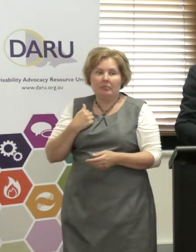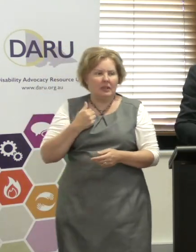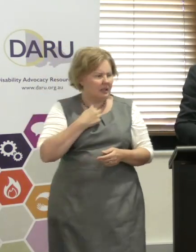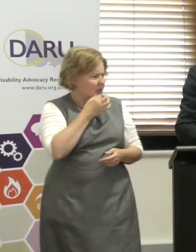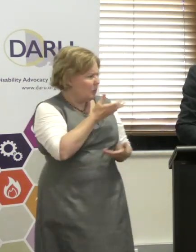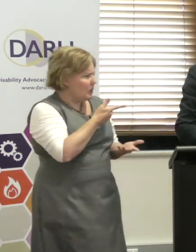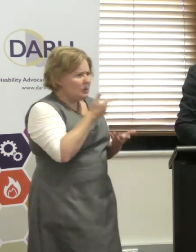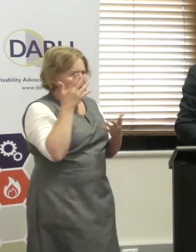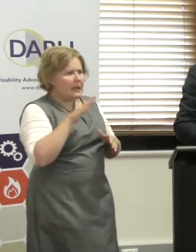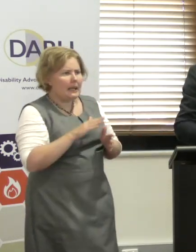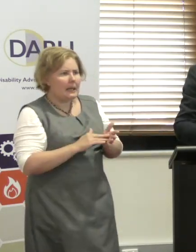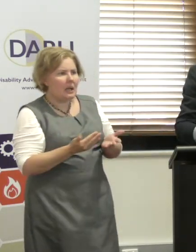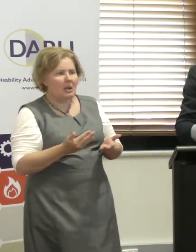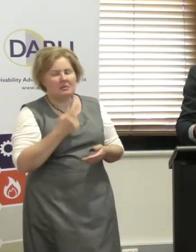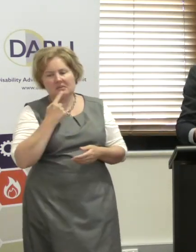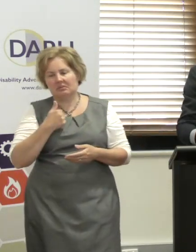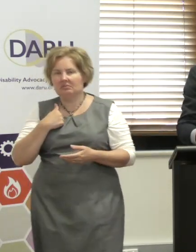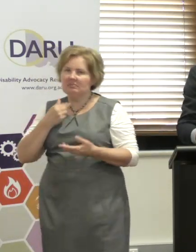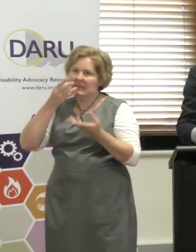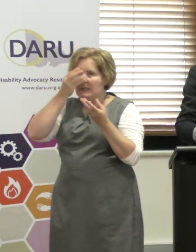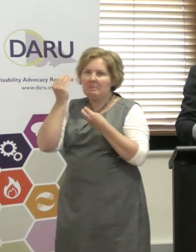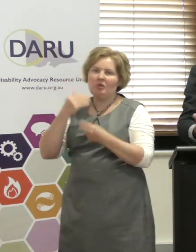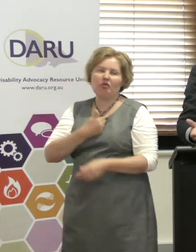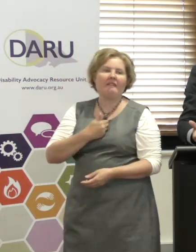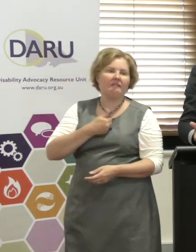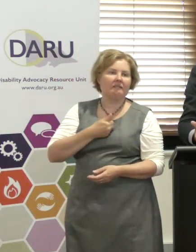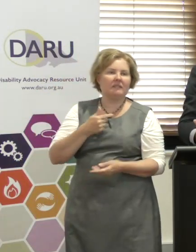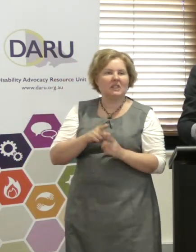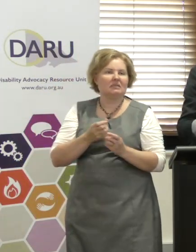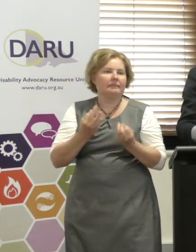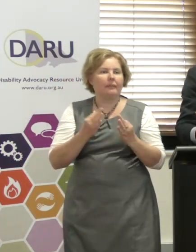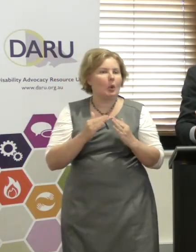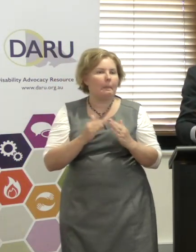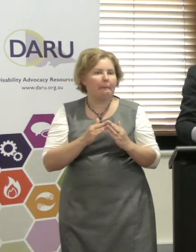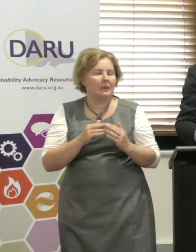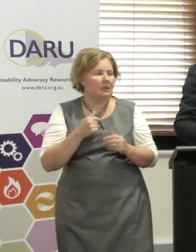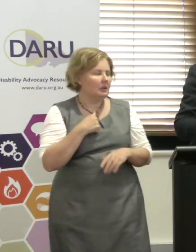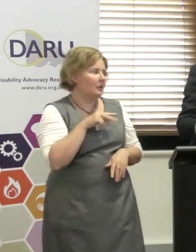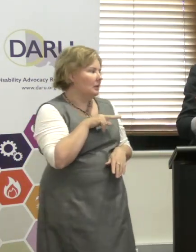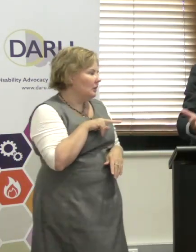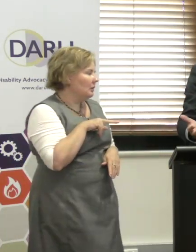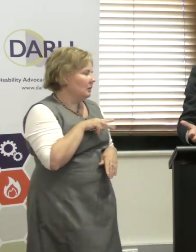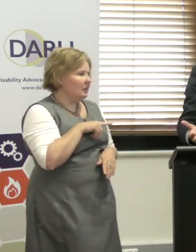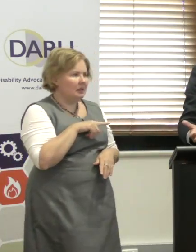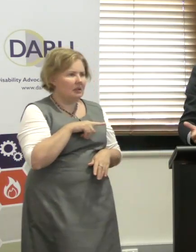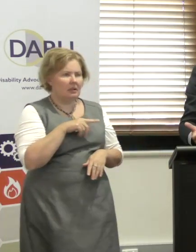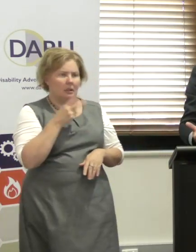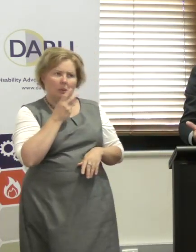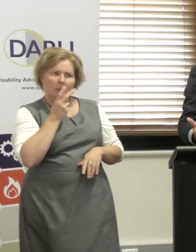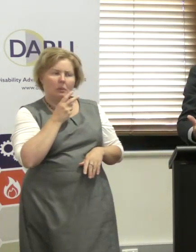staying now? And he goes, I'm sleeping rough, which is basically homelessness. I'm kind of going, here's an elderly Aboriginal